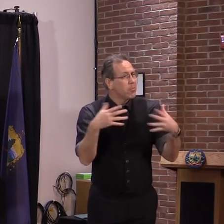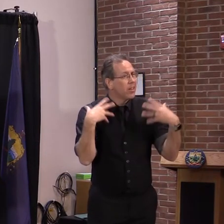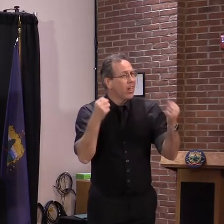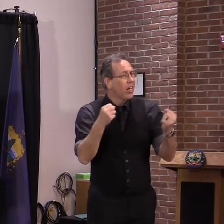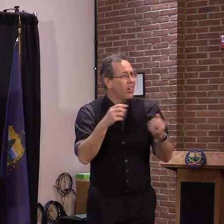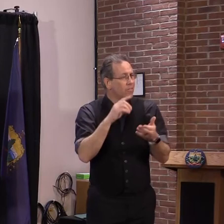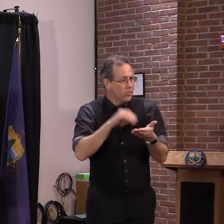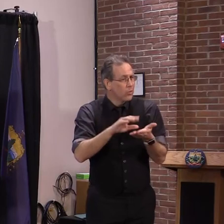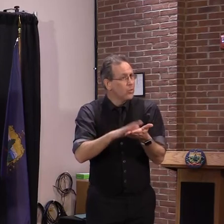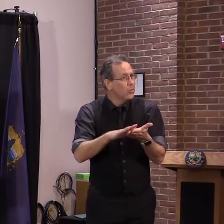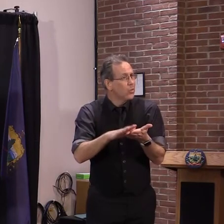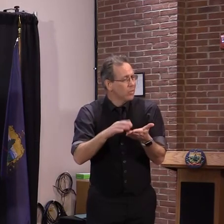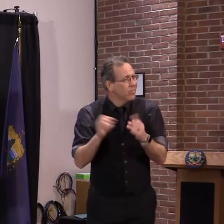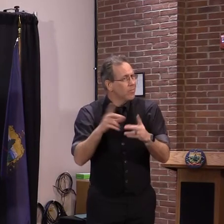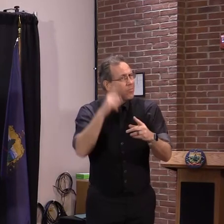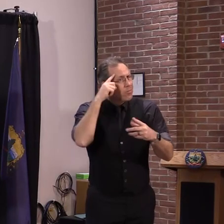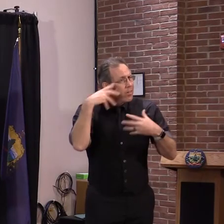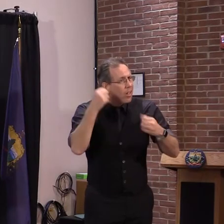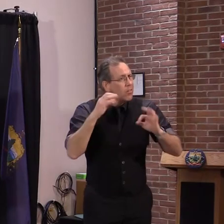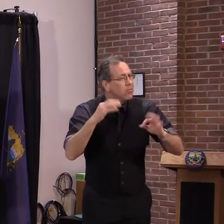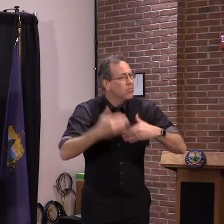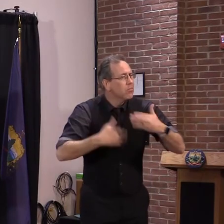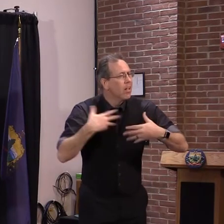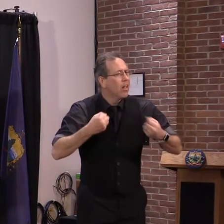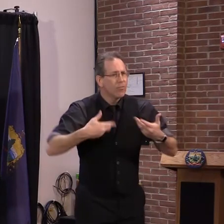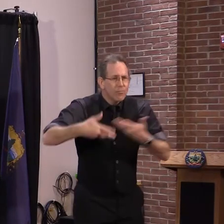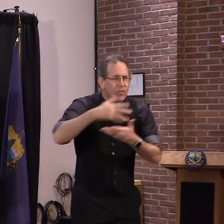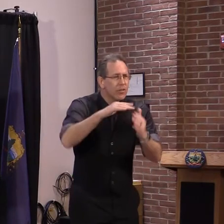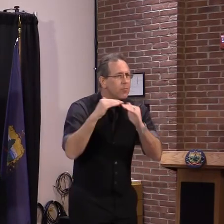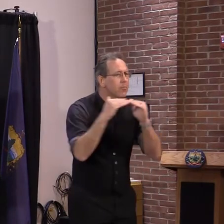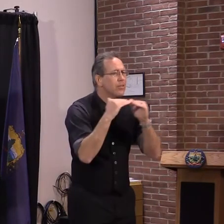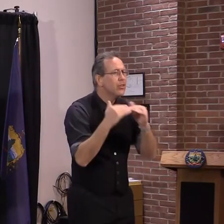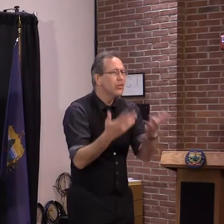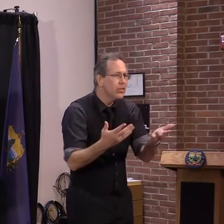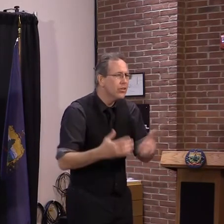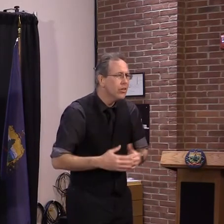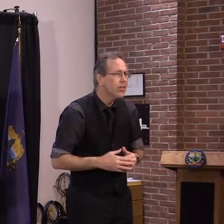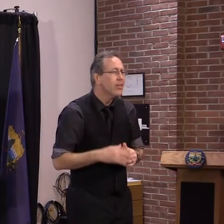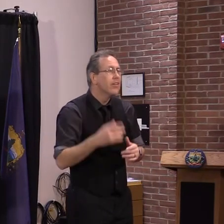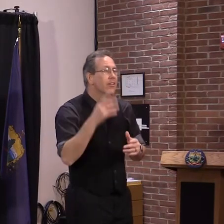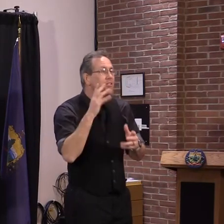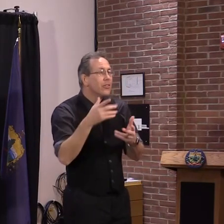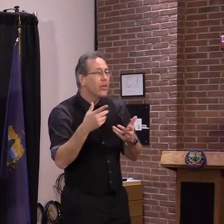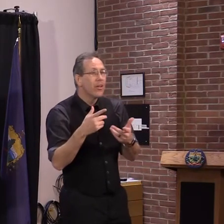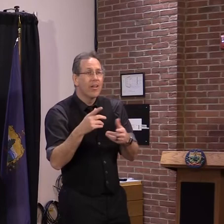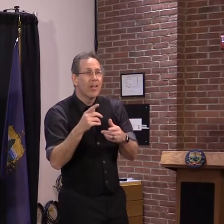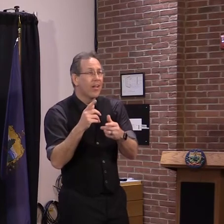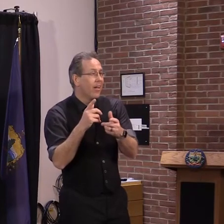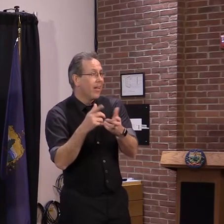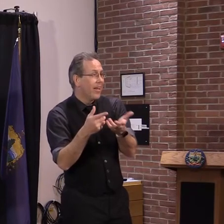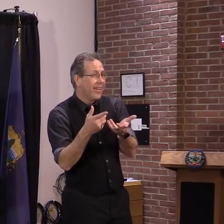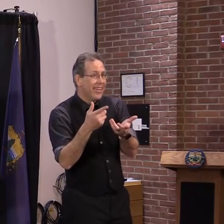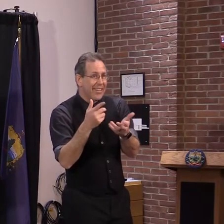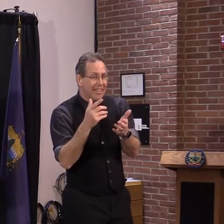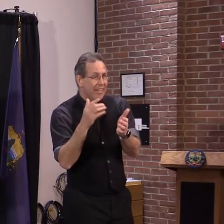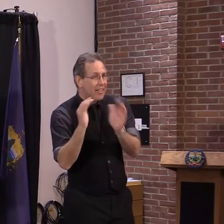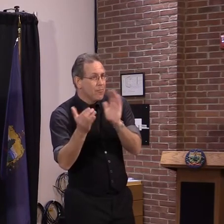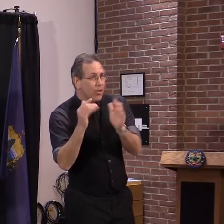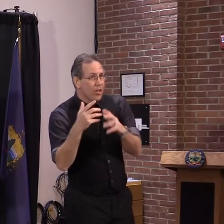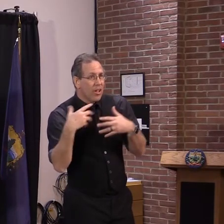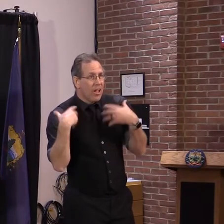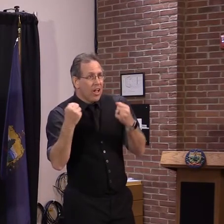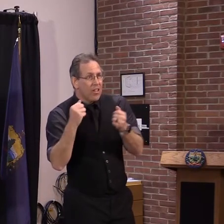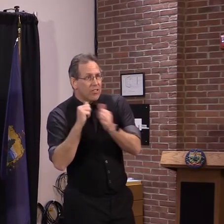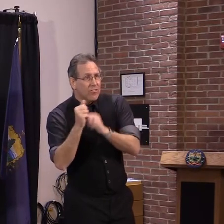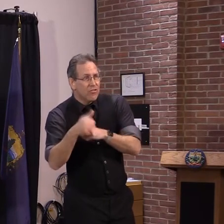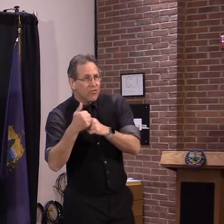know, at some point we need to keep reconciling these competing risks, if you will. We're at that point clearly across the